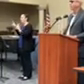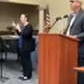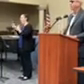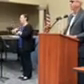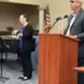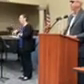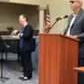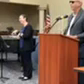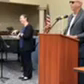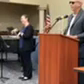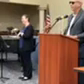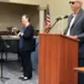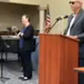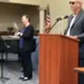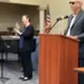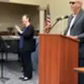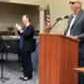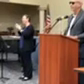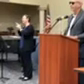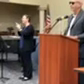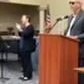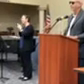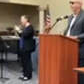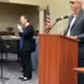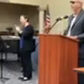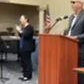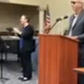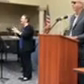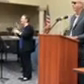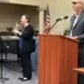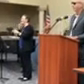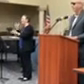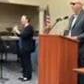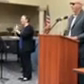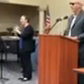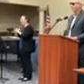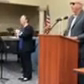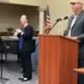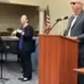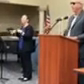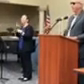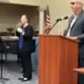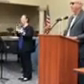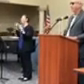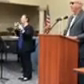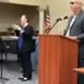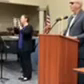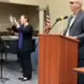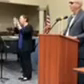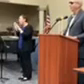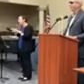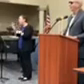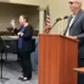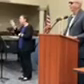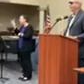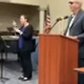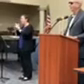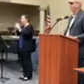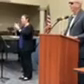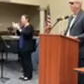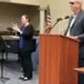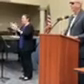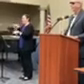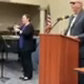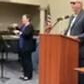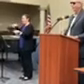We could not have been so successful enough. Their wonderful help, their volunteerism. The event was wonderful. 78 runners right here on